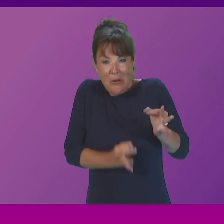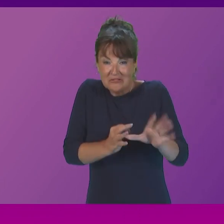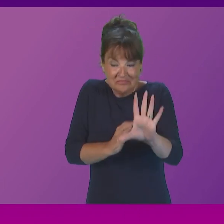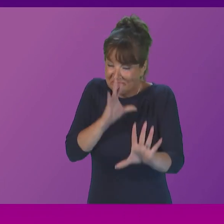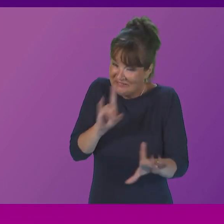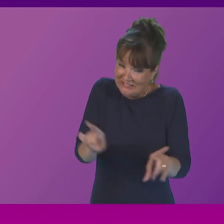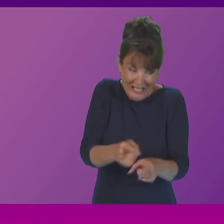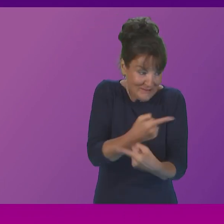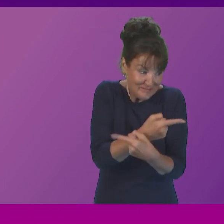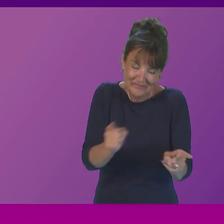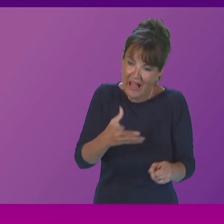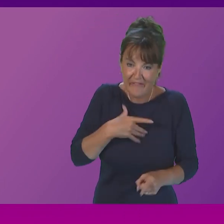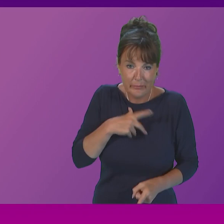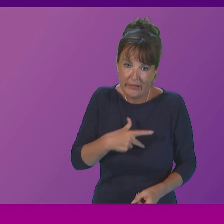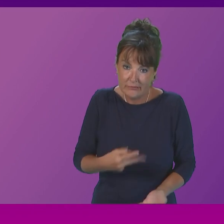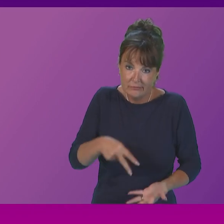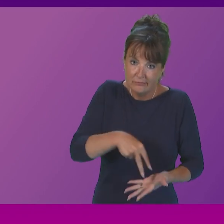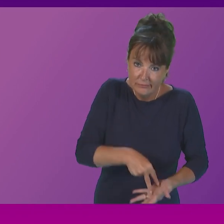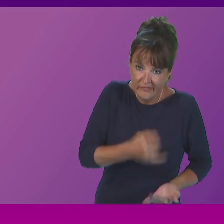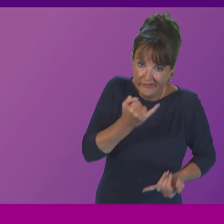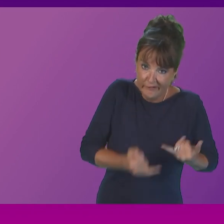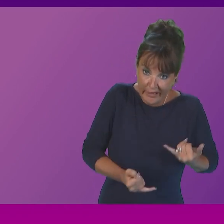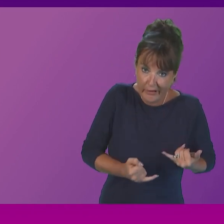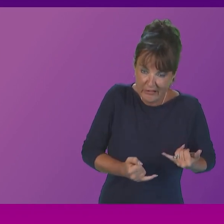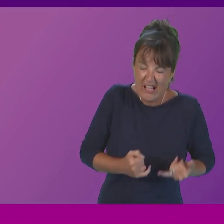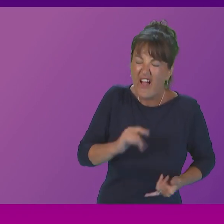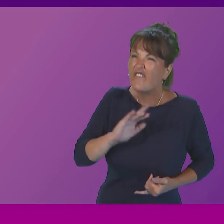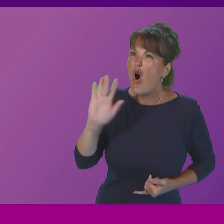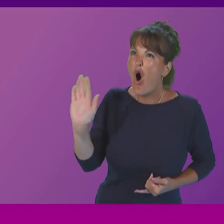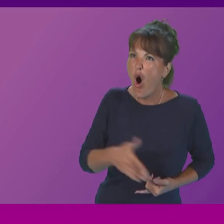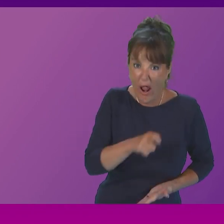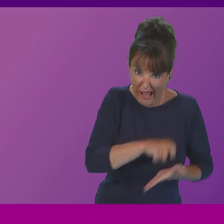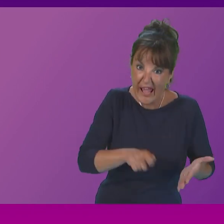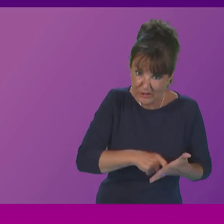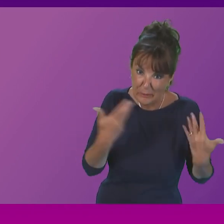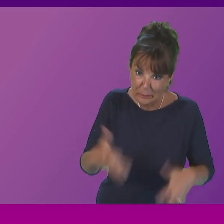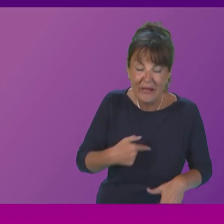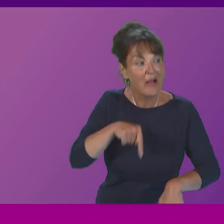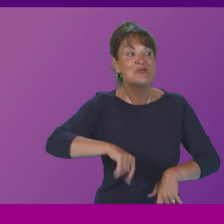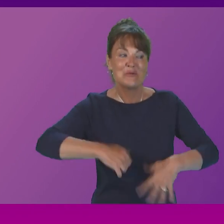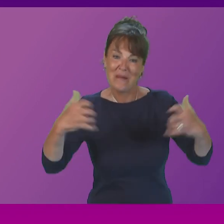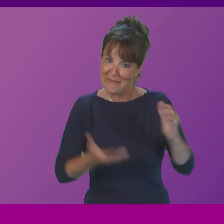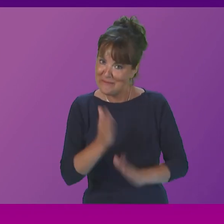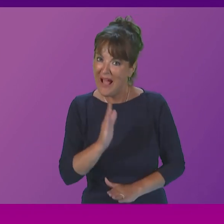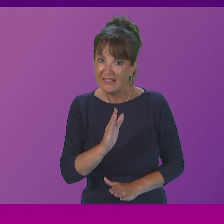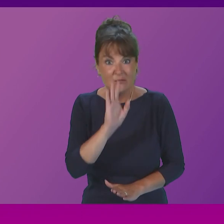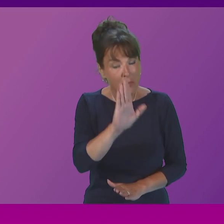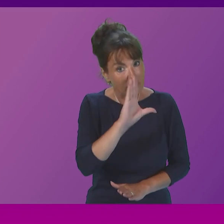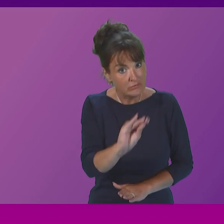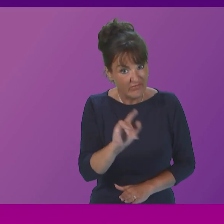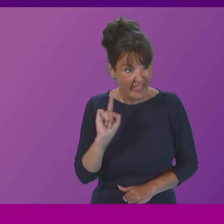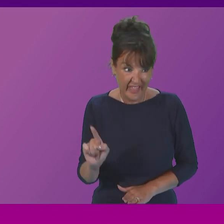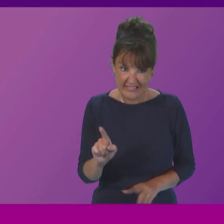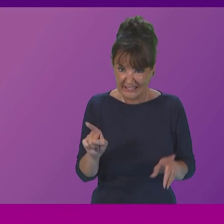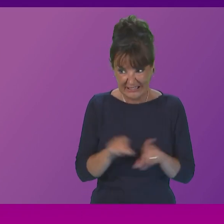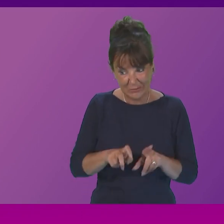various selections. I have stood and failed in pretty much every election apart from this one. And I think that's the story of a lot of women,